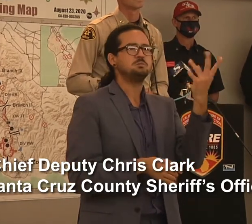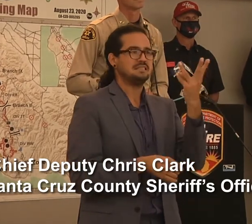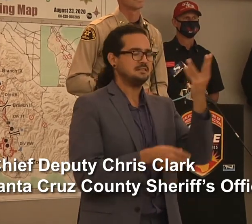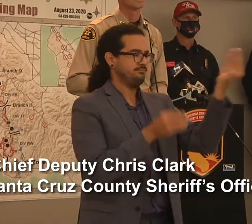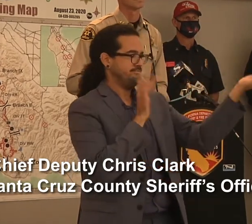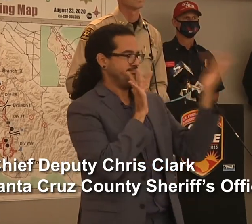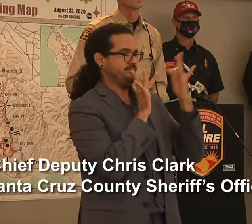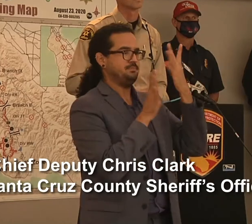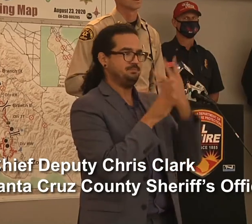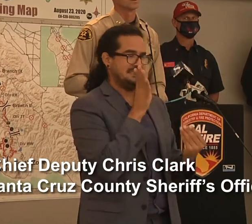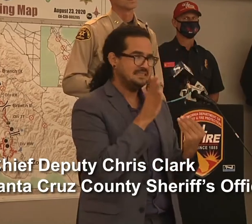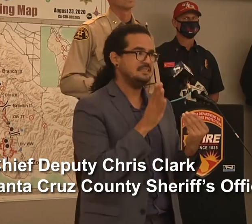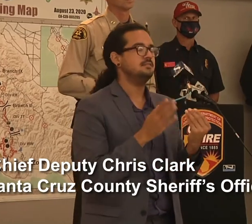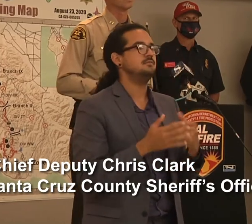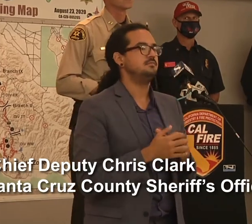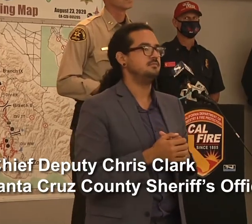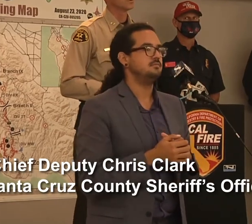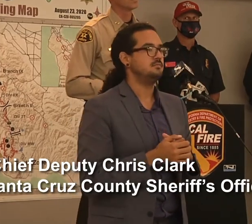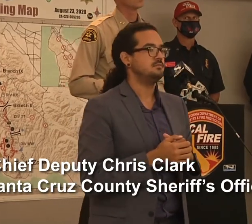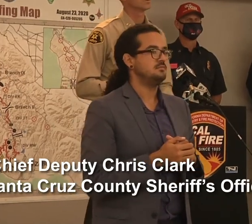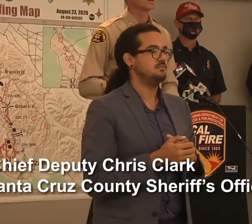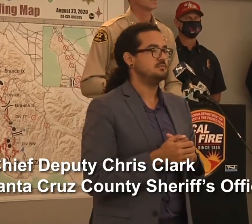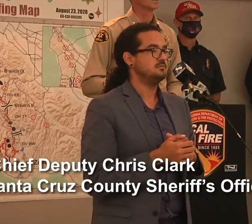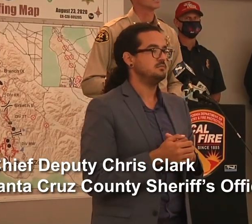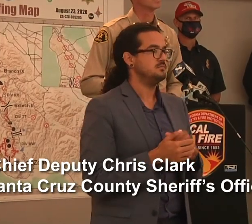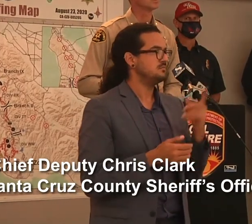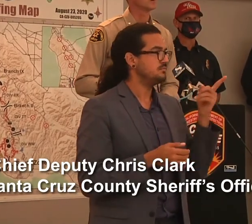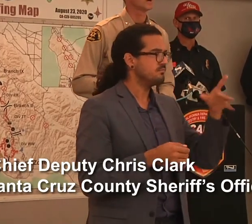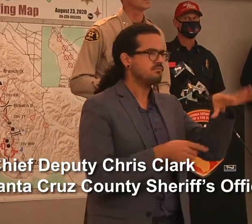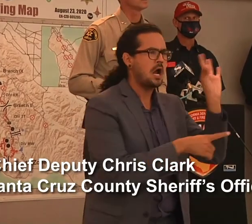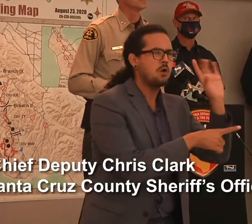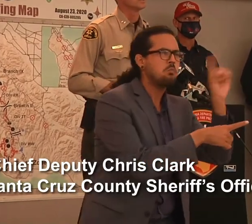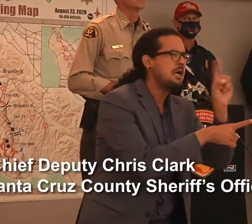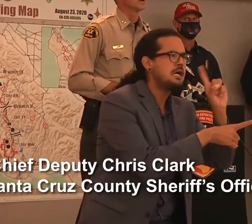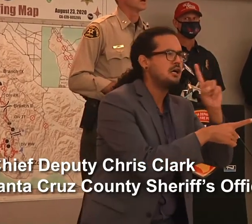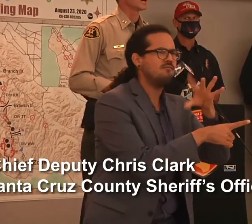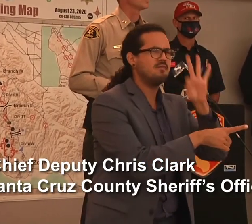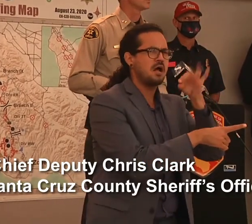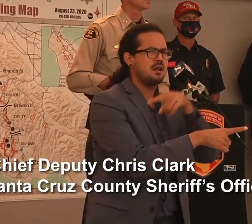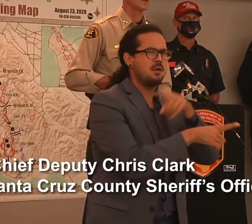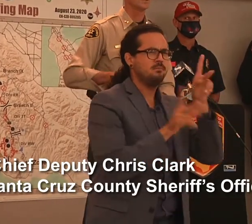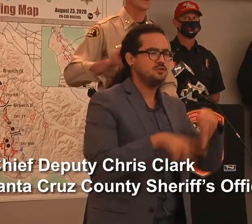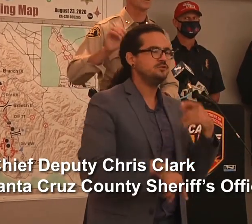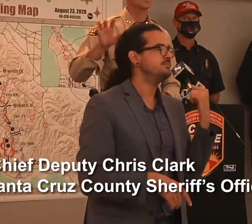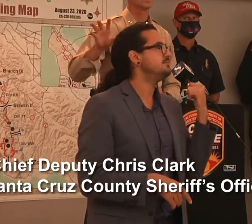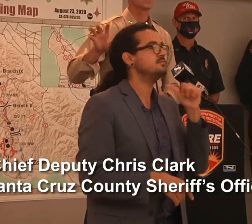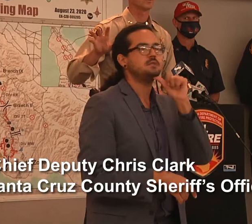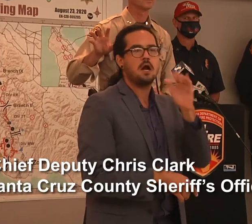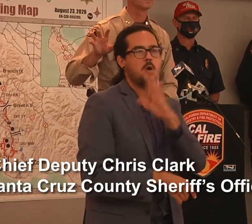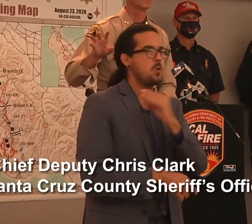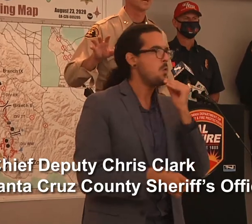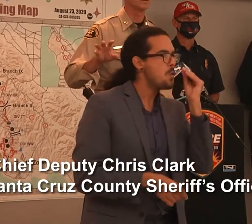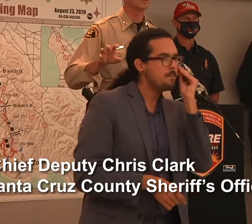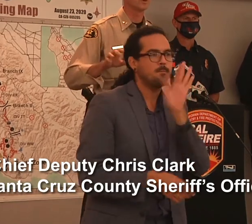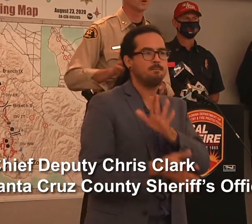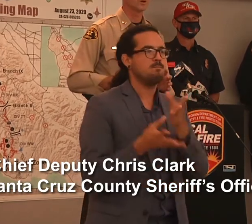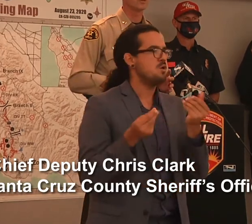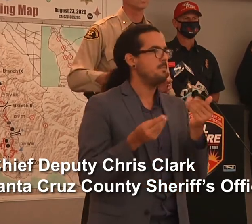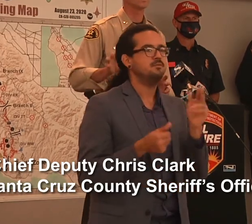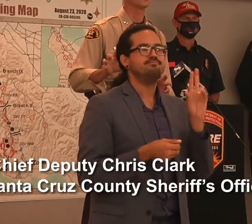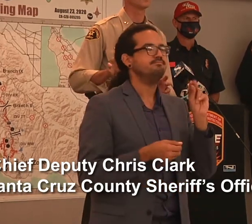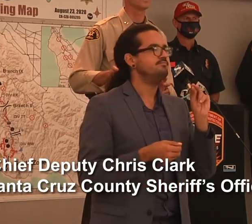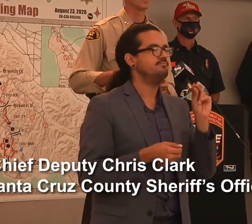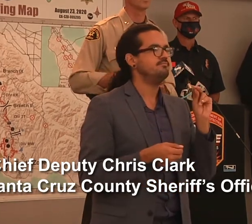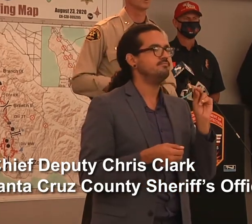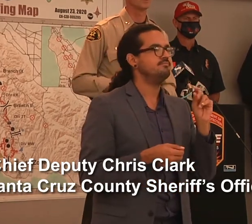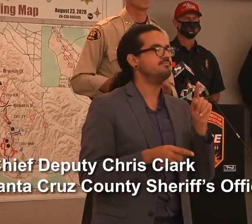at his home or on his property? No. So he was found kind of towards the end of Last Chance Road. And so